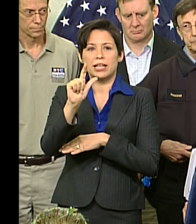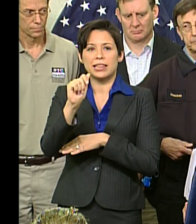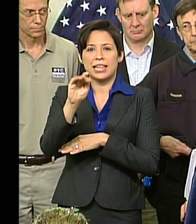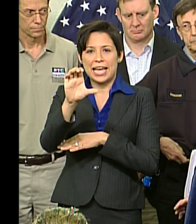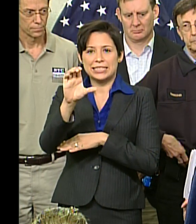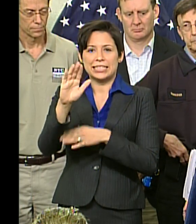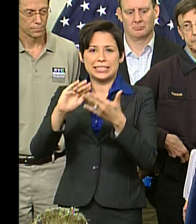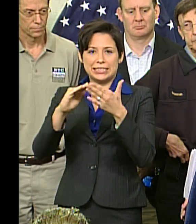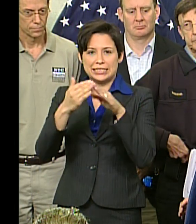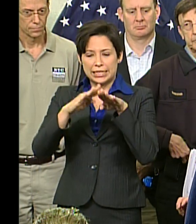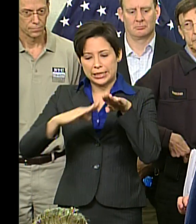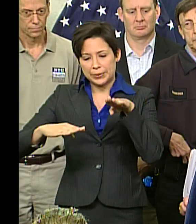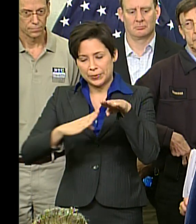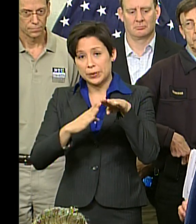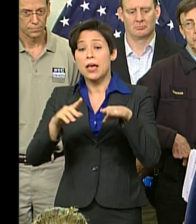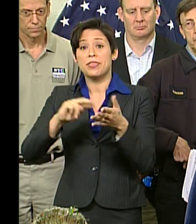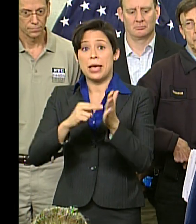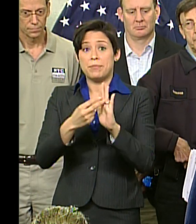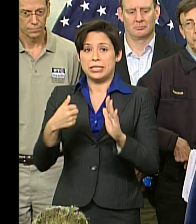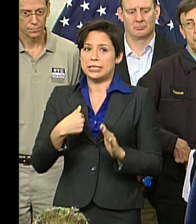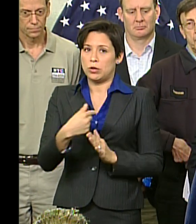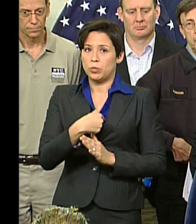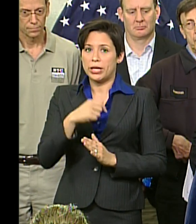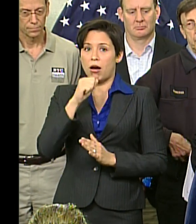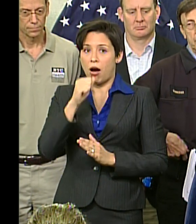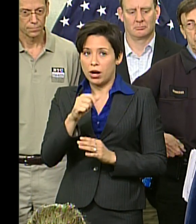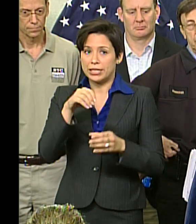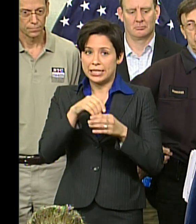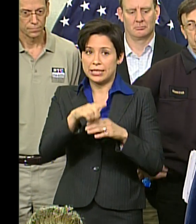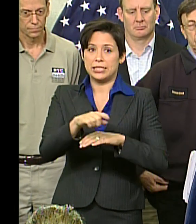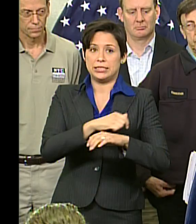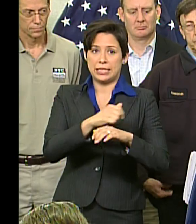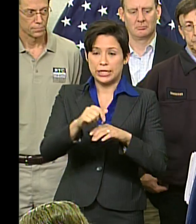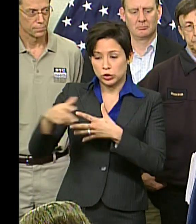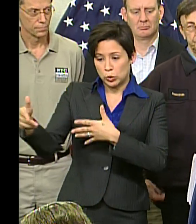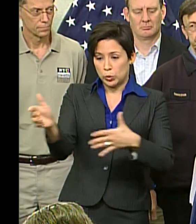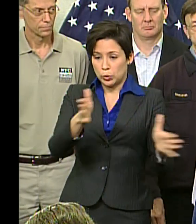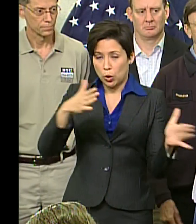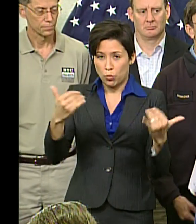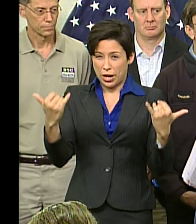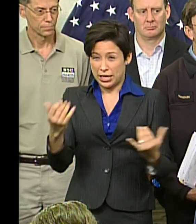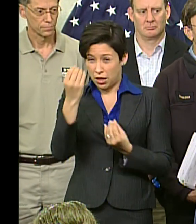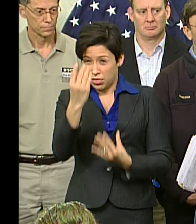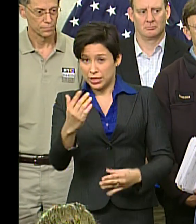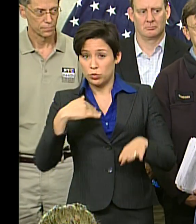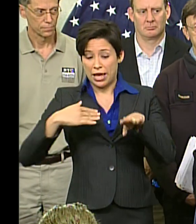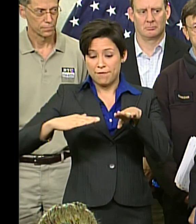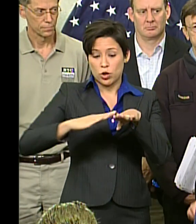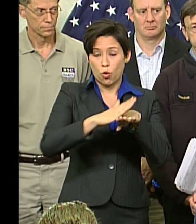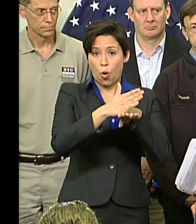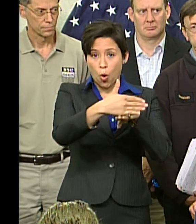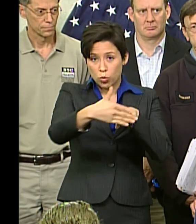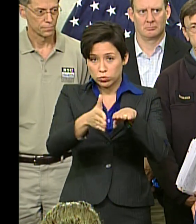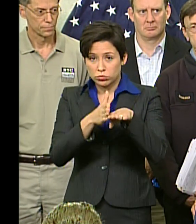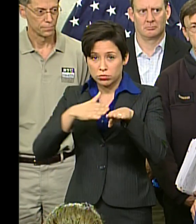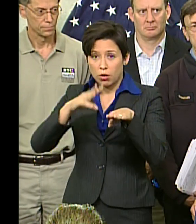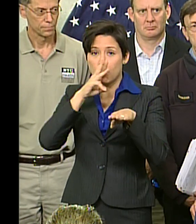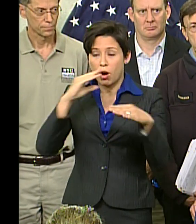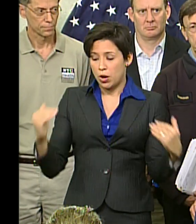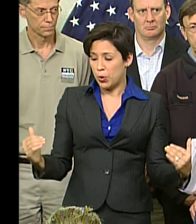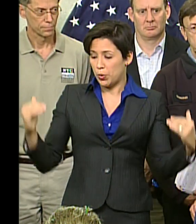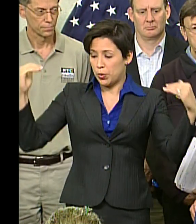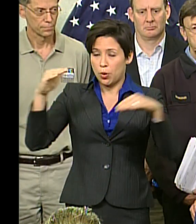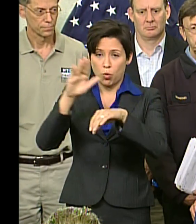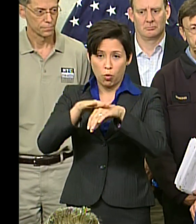York City well within the danger zone of the storm, and it's why, as of now, we are under a coastal flood warning from now through